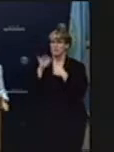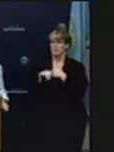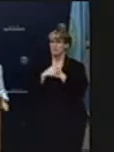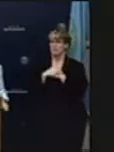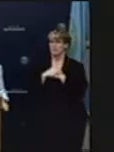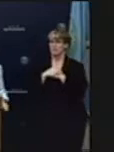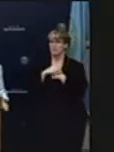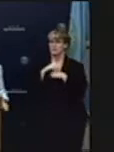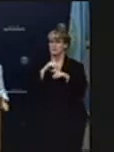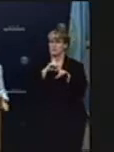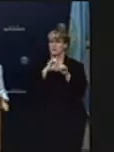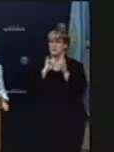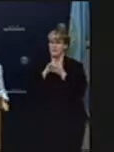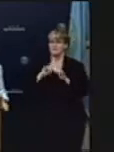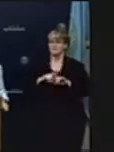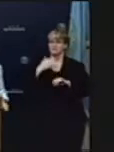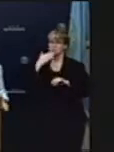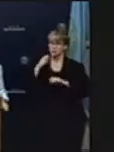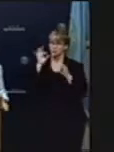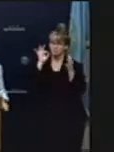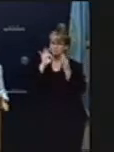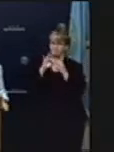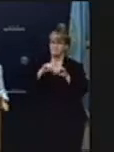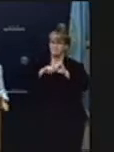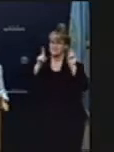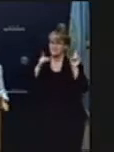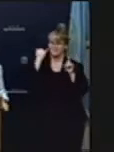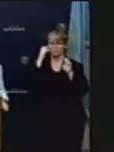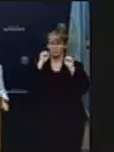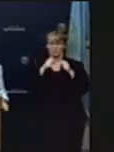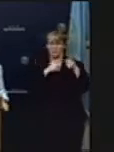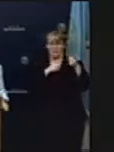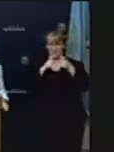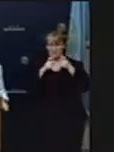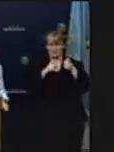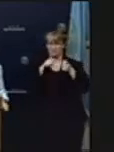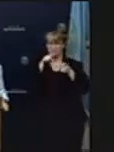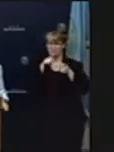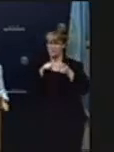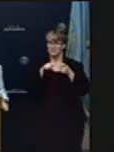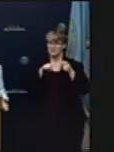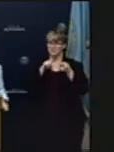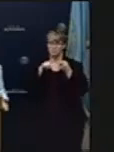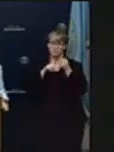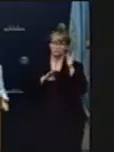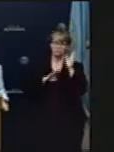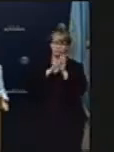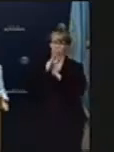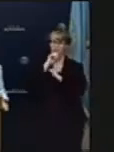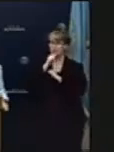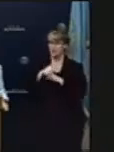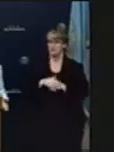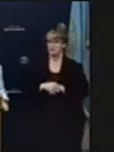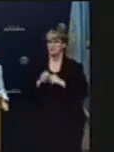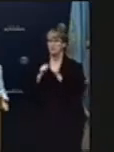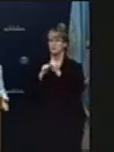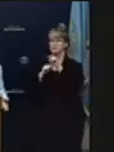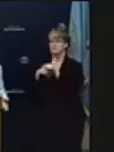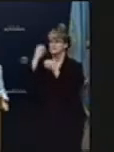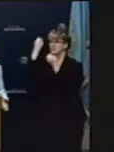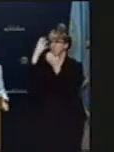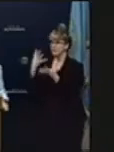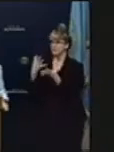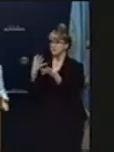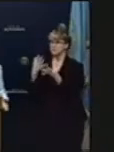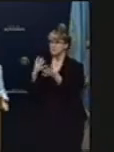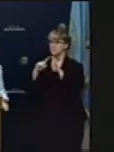make the difference on whether we were able to handle this surge when it came or not. And as we've looked at this data, we are starting to bend that